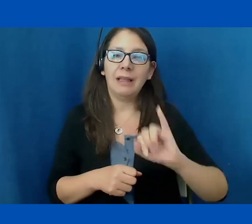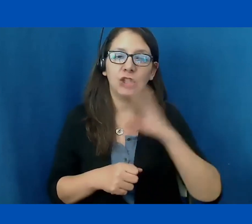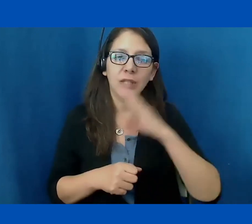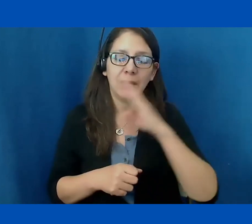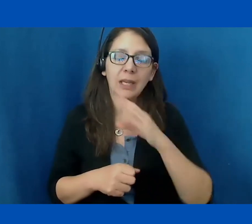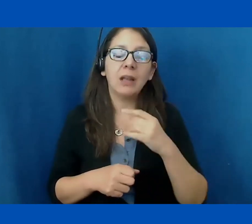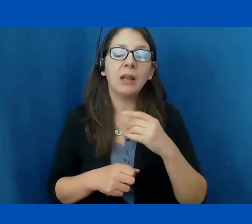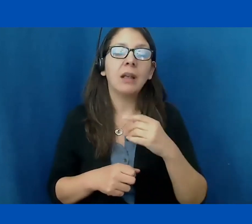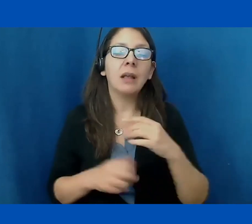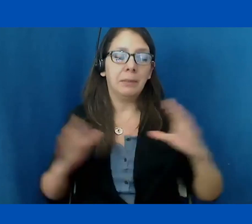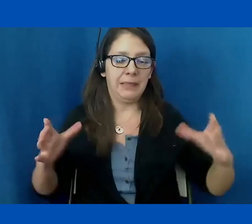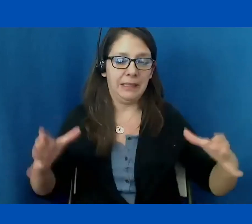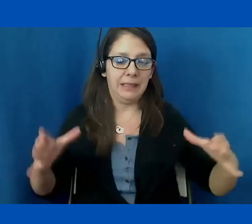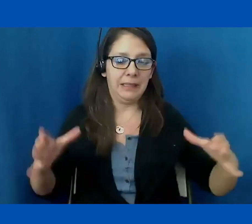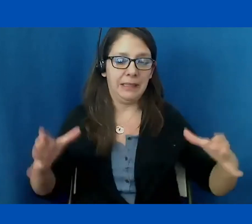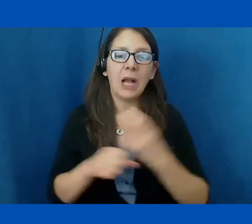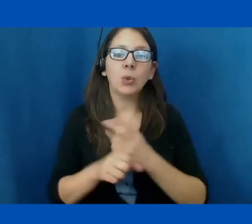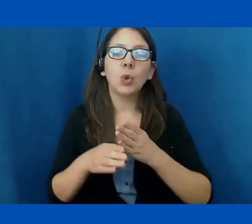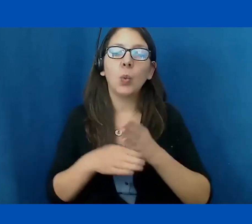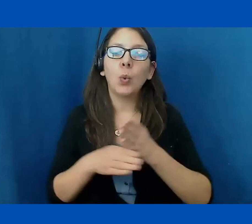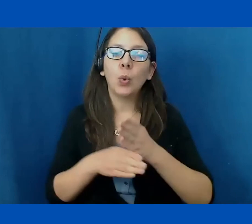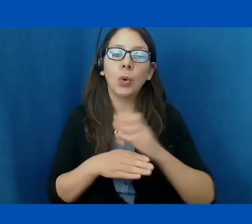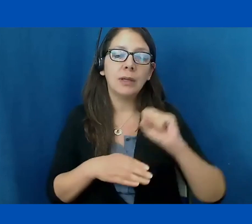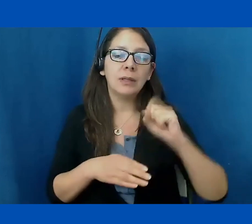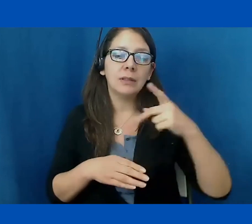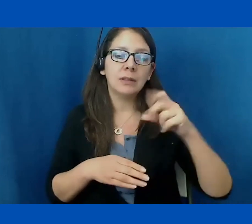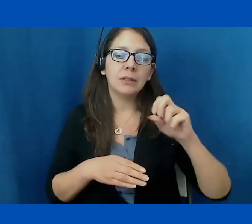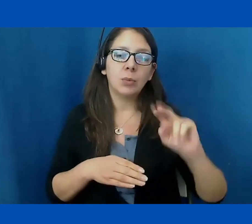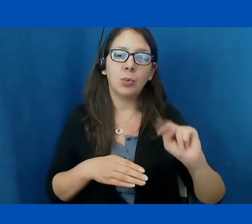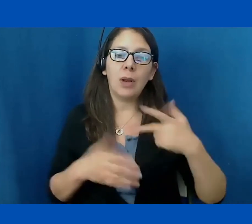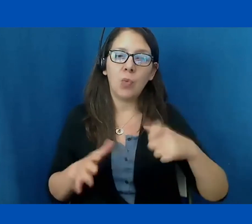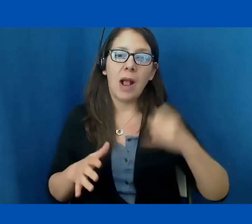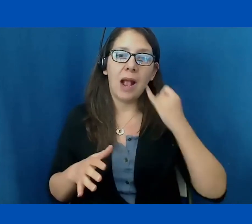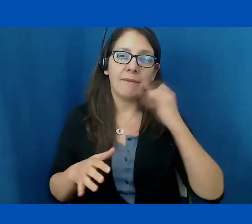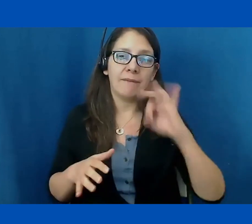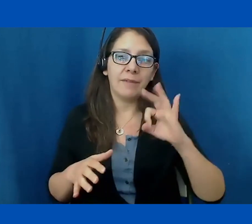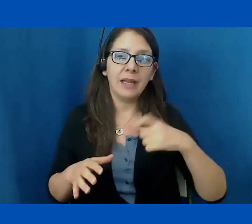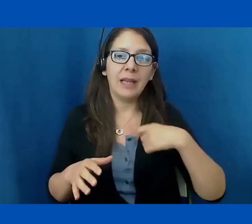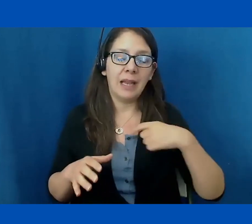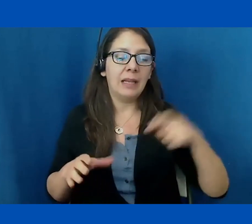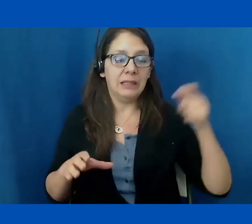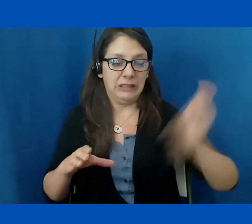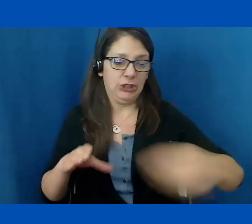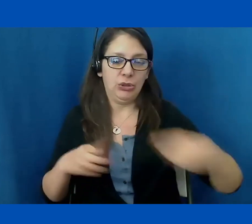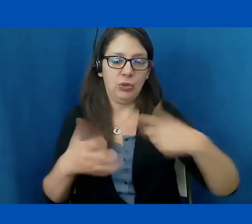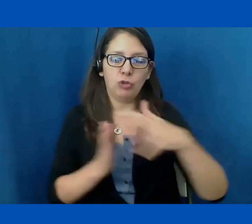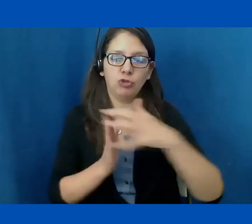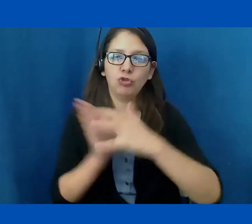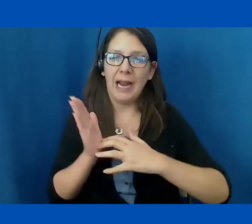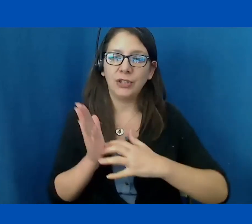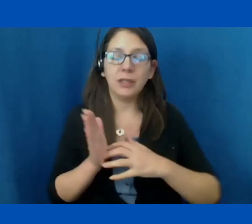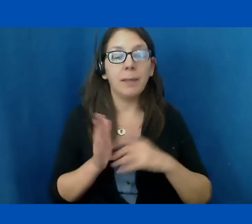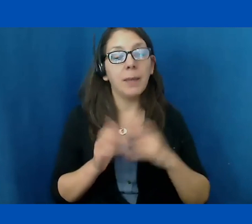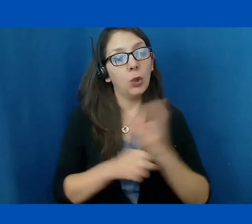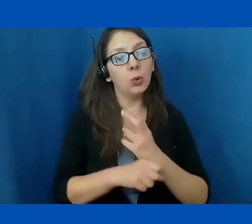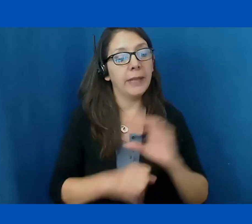so that I don't scrape up my pot. Well, I also know that using cane theory, you can kind of use